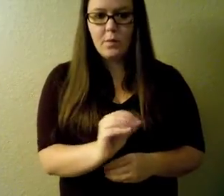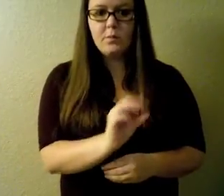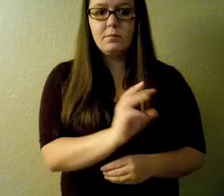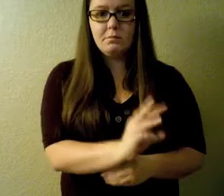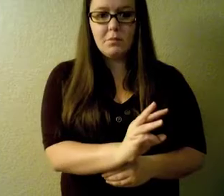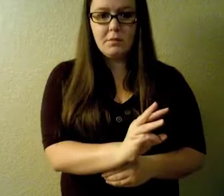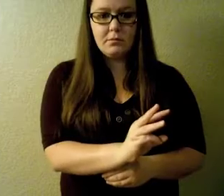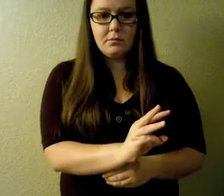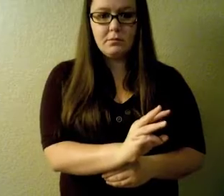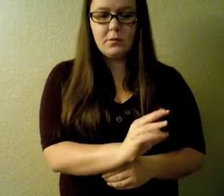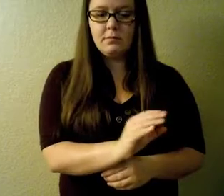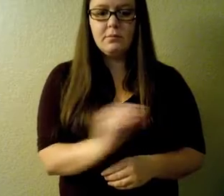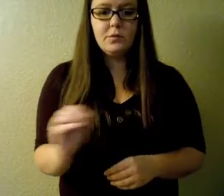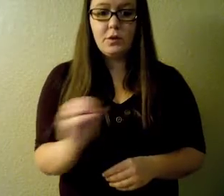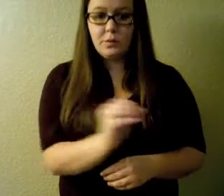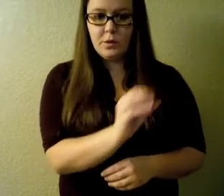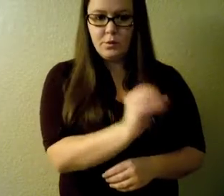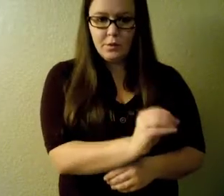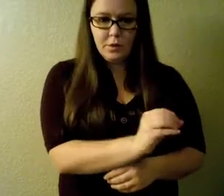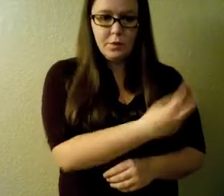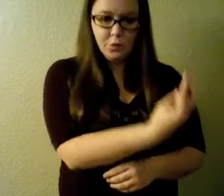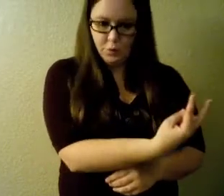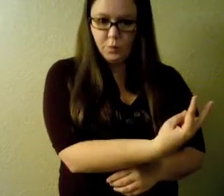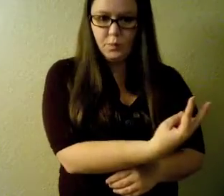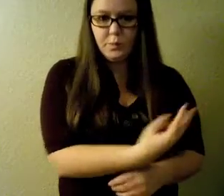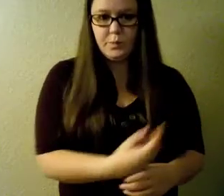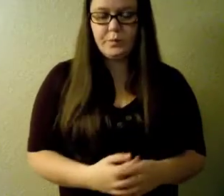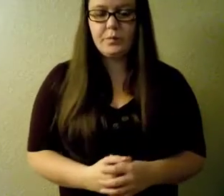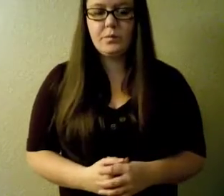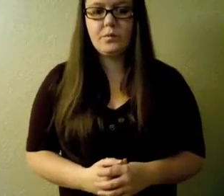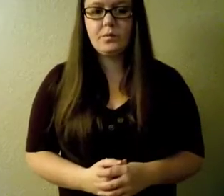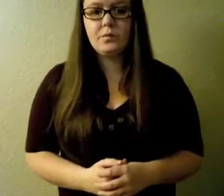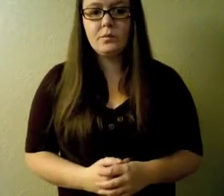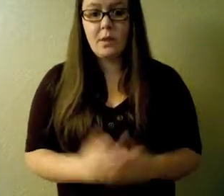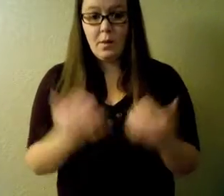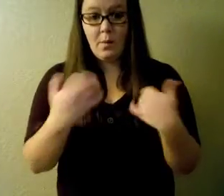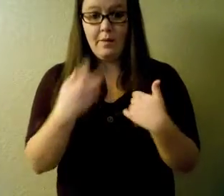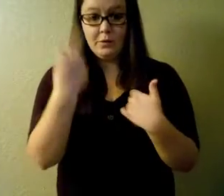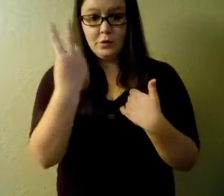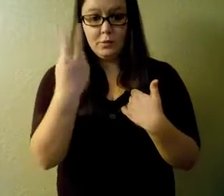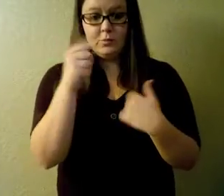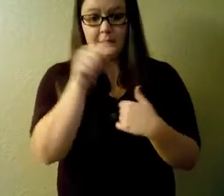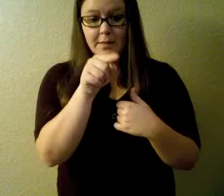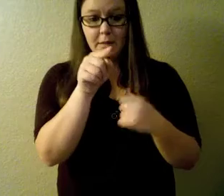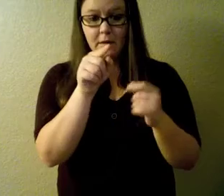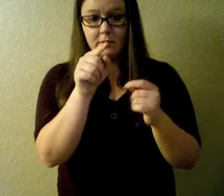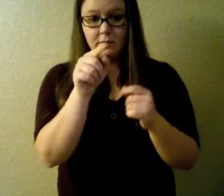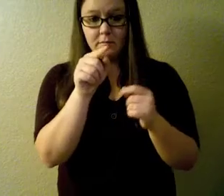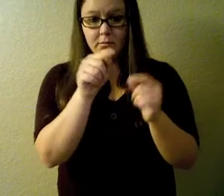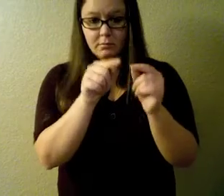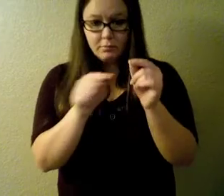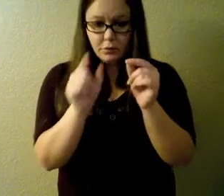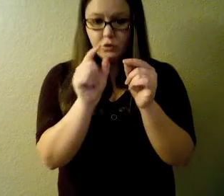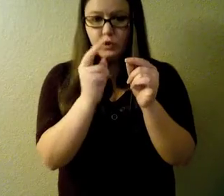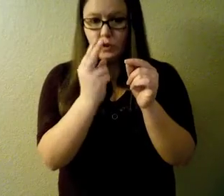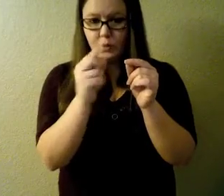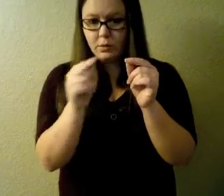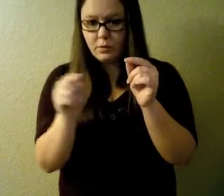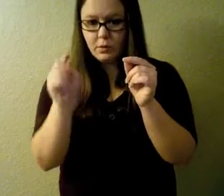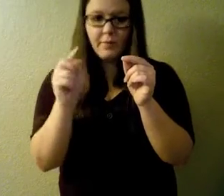get 2000. But we have two numbers past the decimal point in the problem, so we need two numbers past the decimal point in the